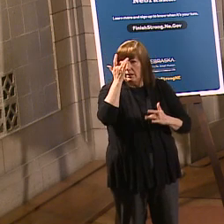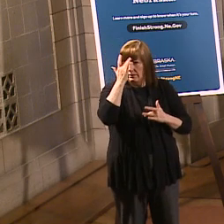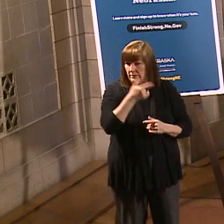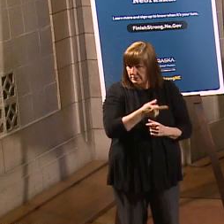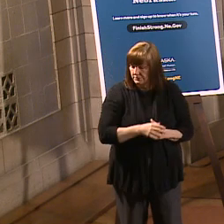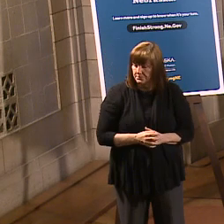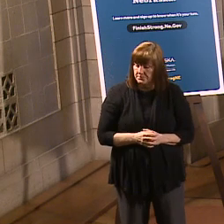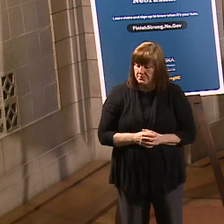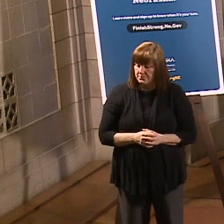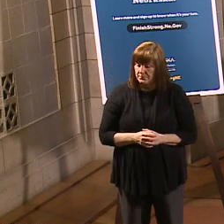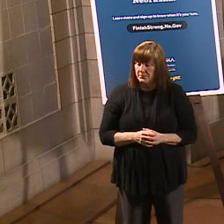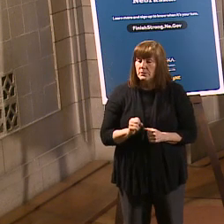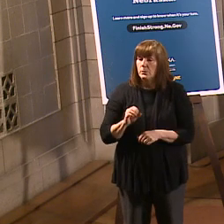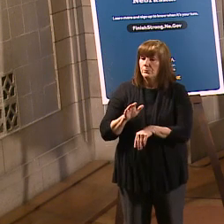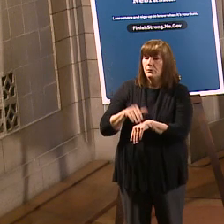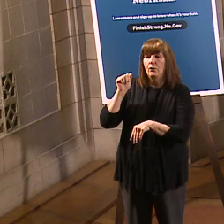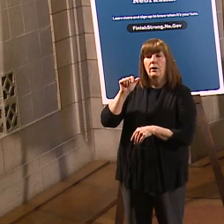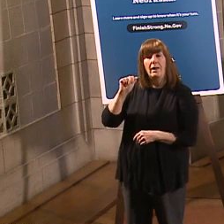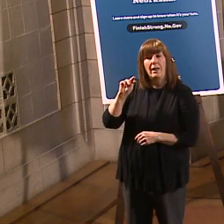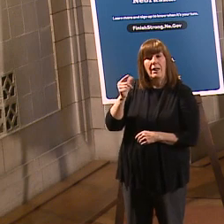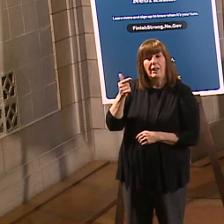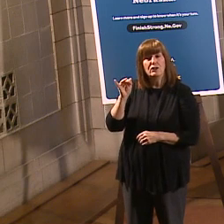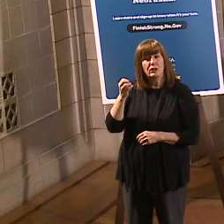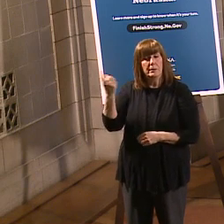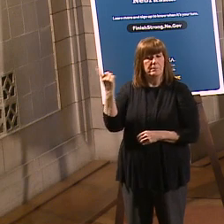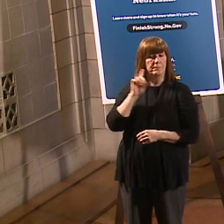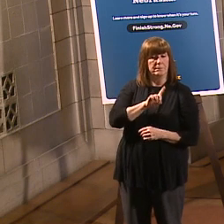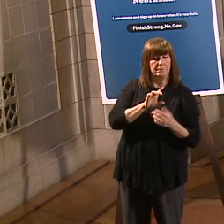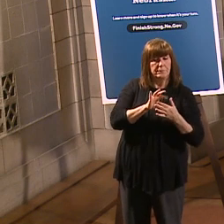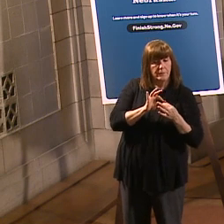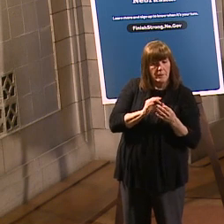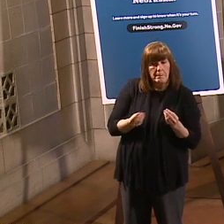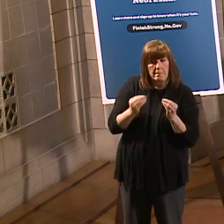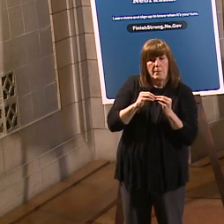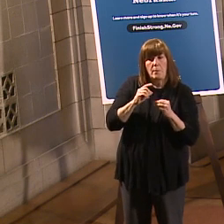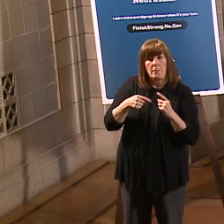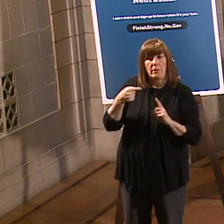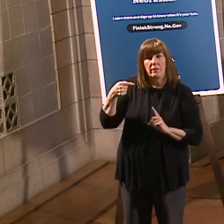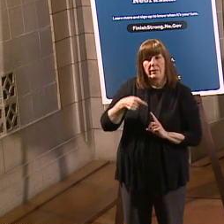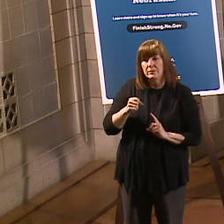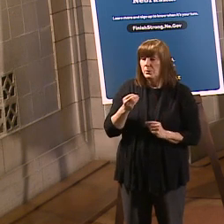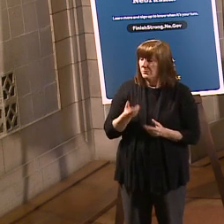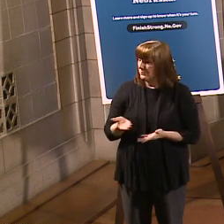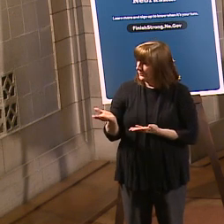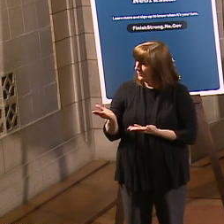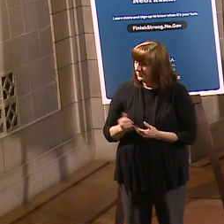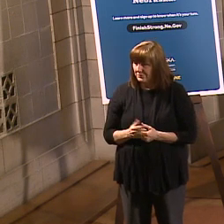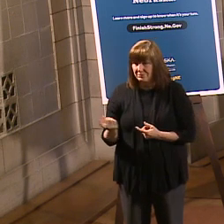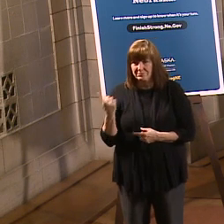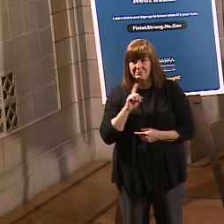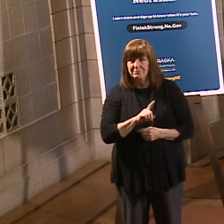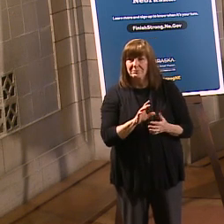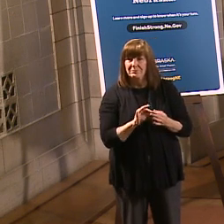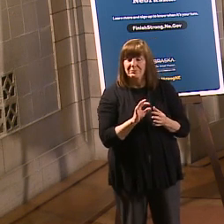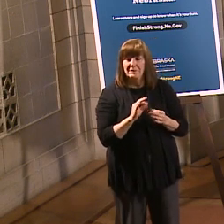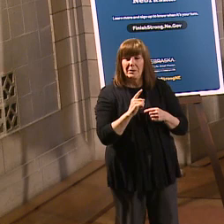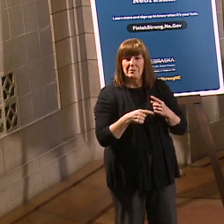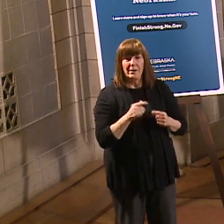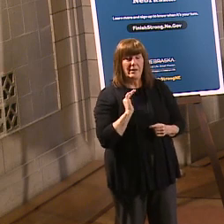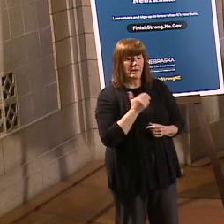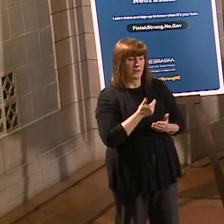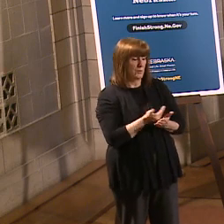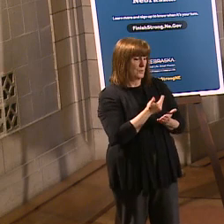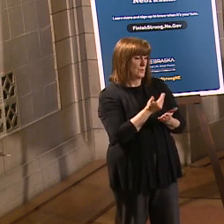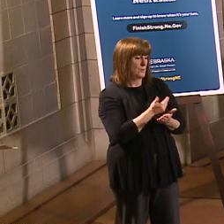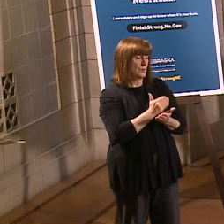So I'm going to call up Angie Ling, who's going to come up and tell us a little bit more about this. So Angie, you want to come on up and talk to us about our